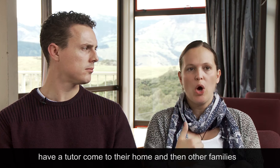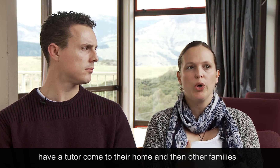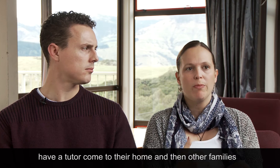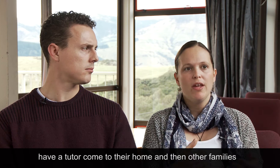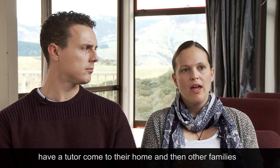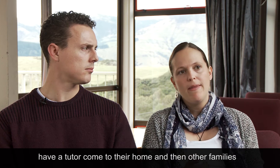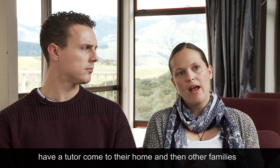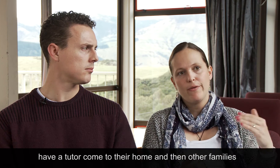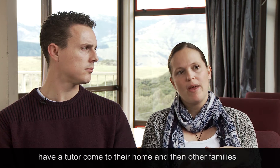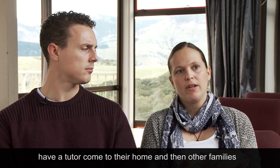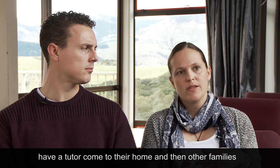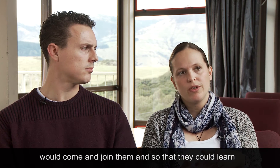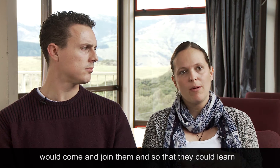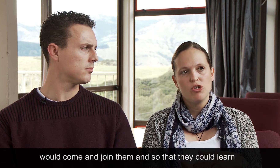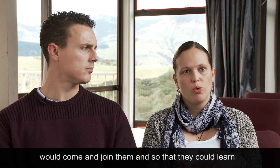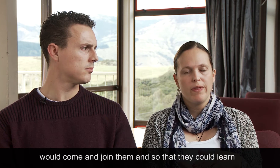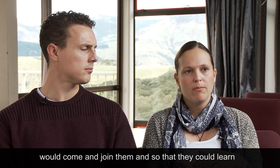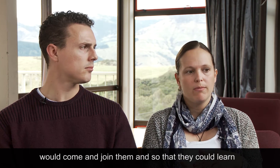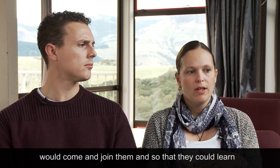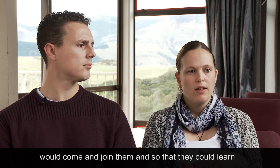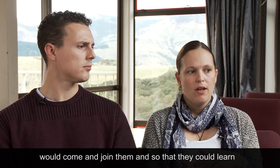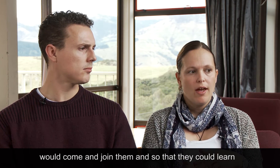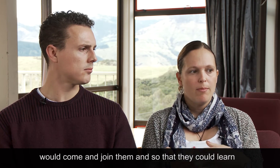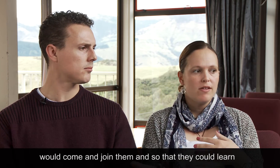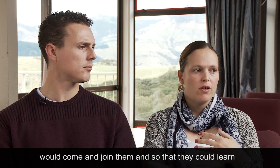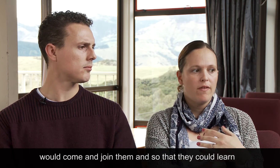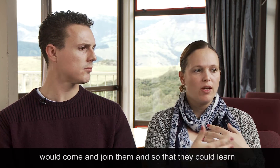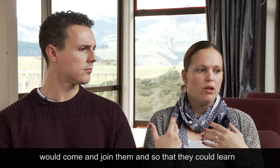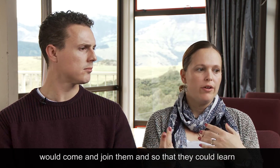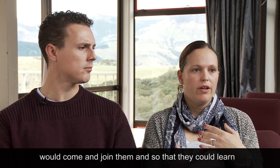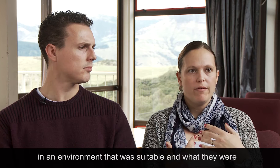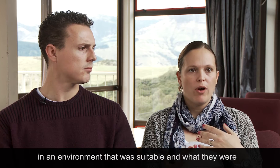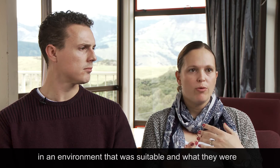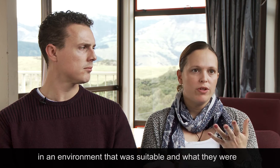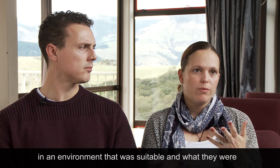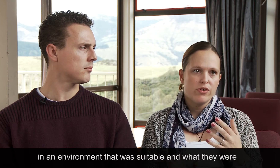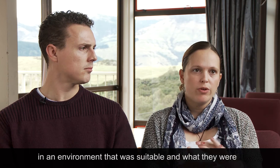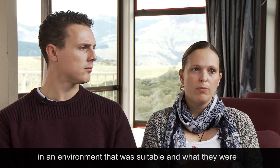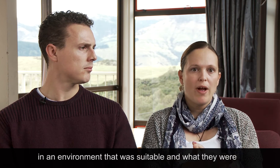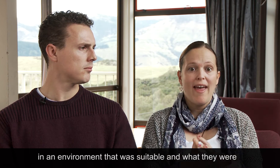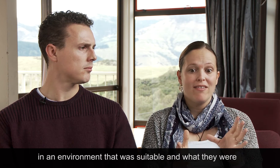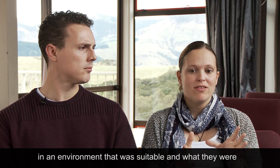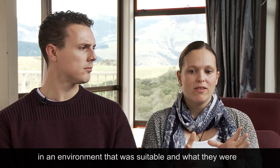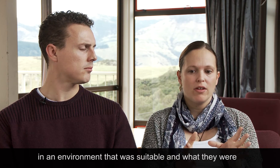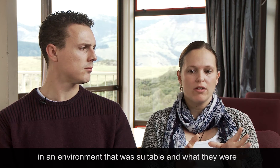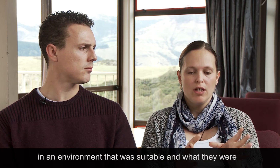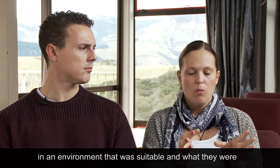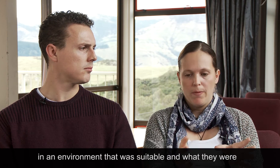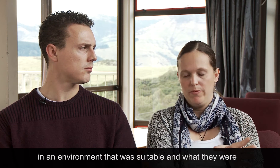home, and then other families would come and join them, and so that they could learn in an environment that was suitable, and what